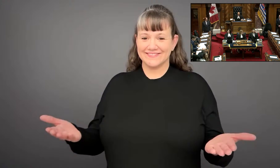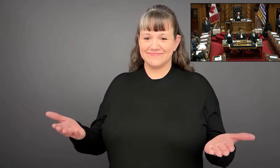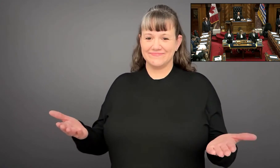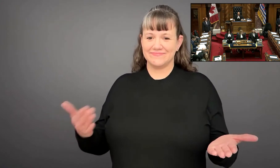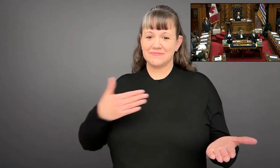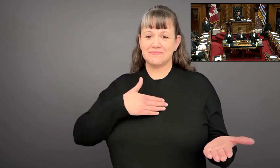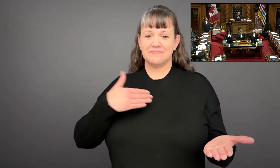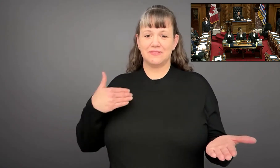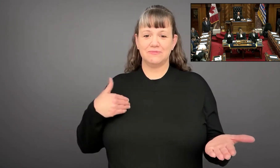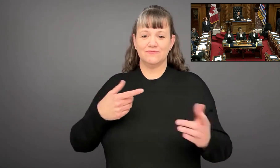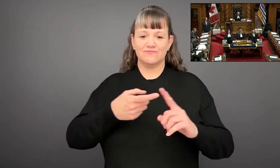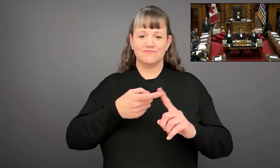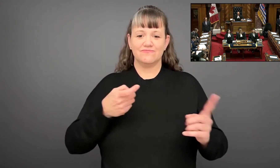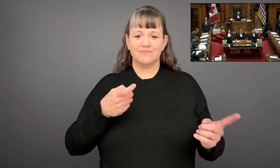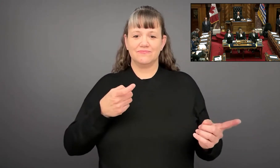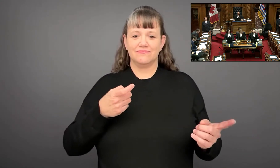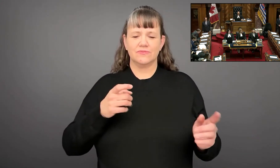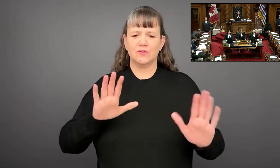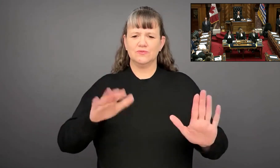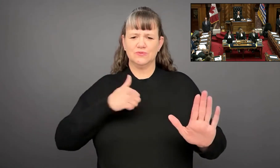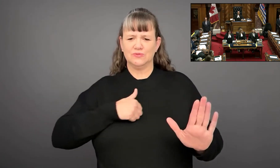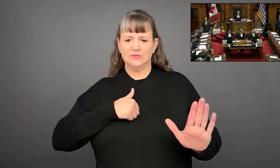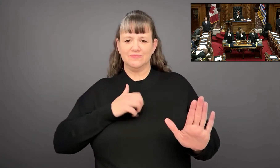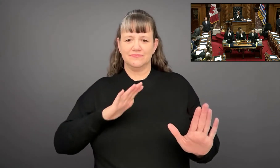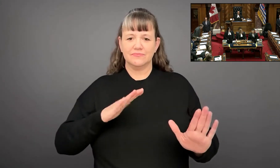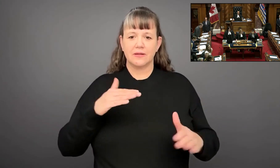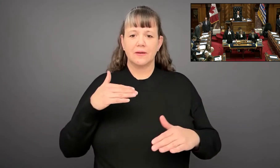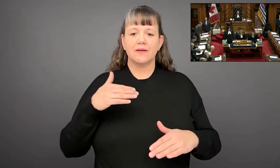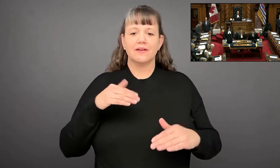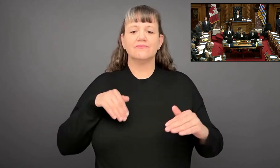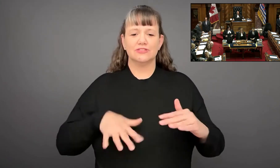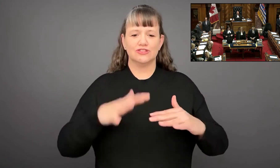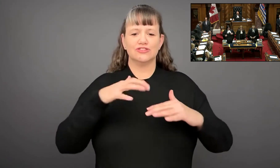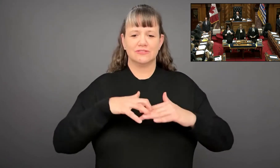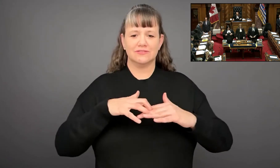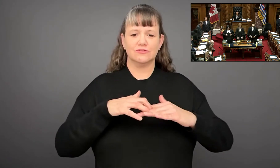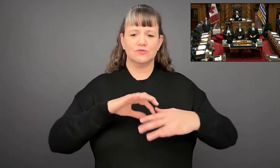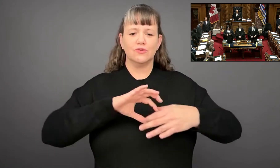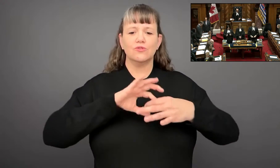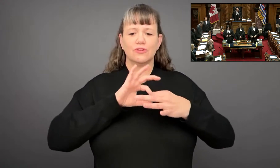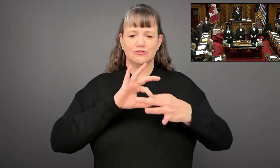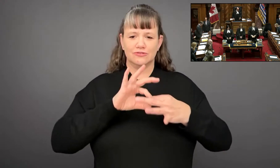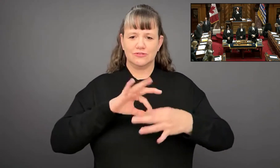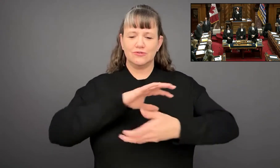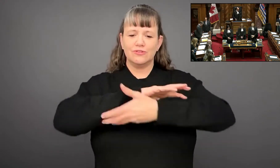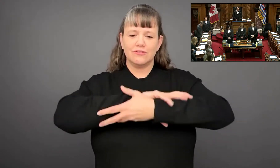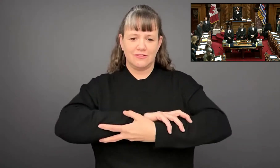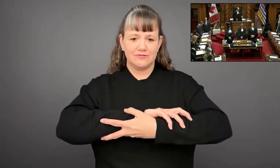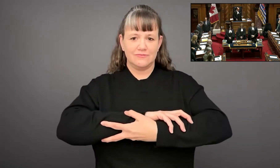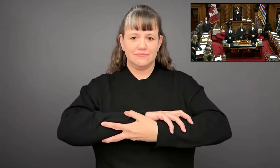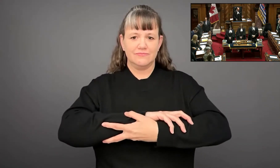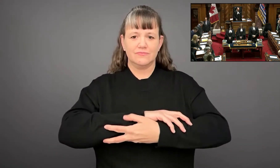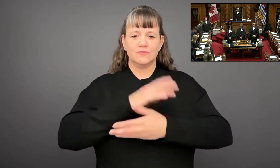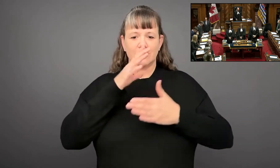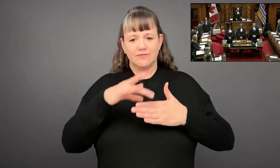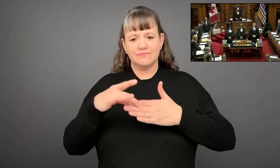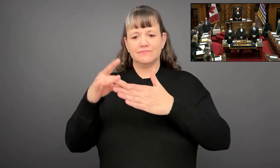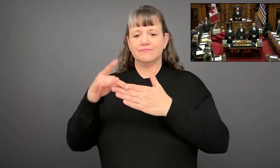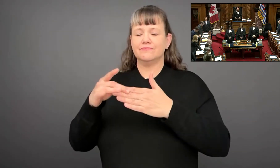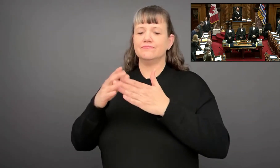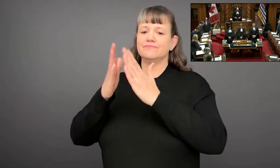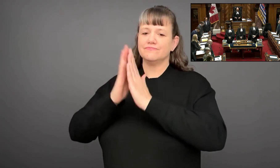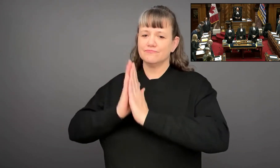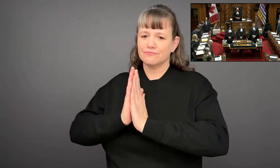Minister of Indigenous Relations and Reconciliation to lead the House in prayer or reflection. Thank you, Honourable Speaker,